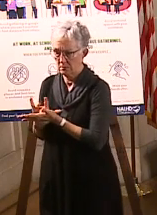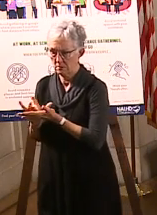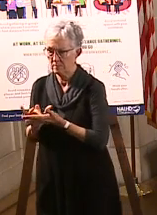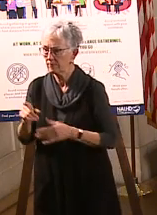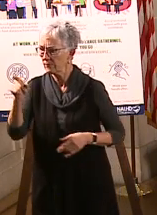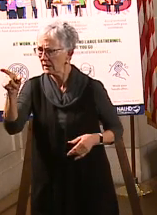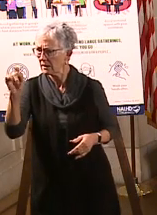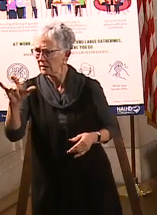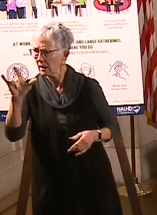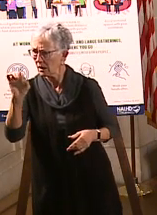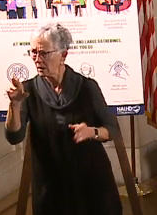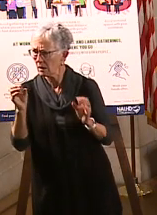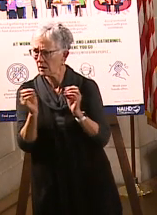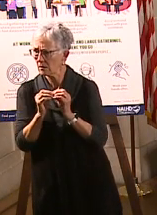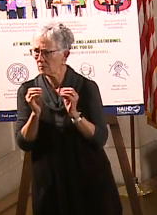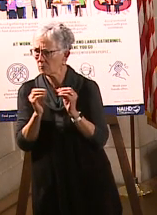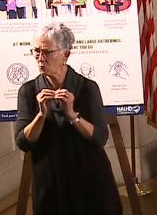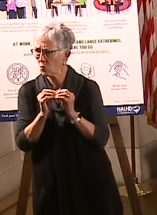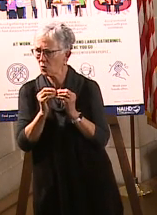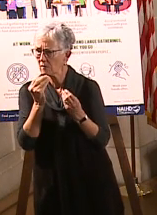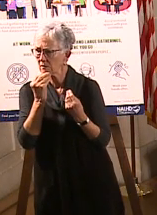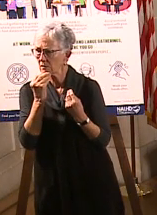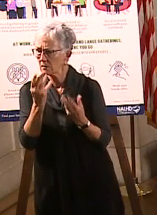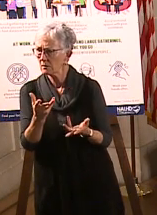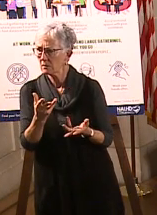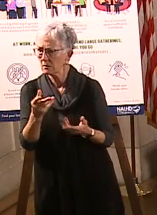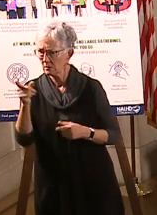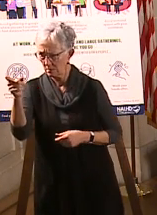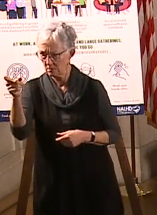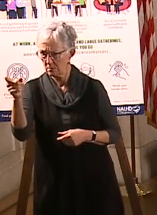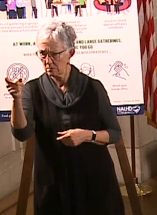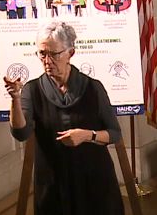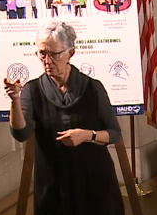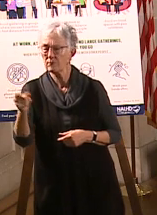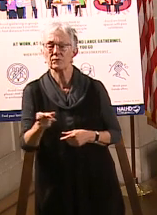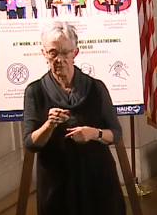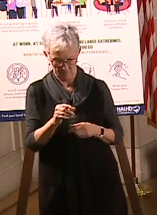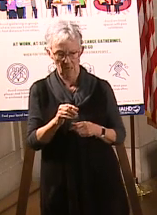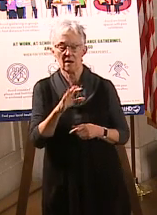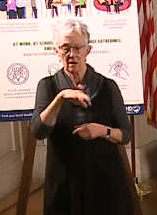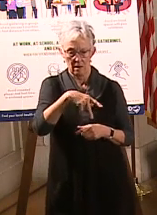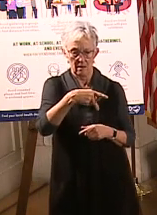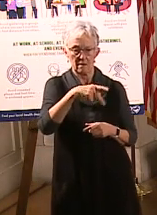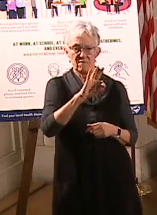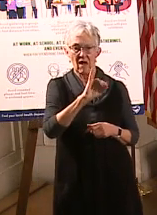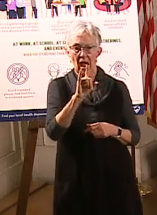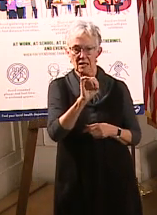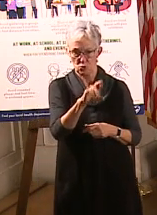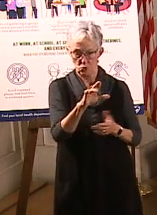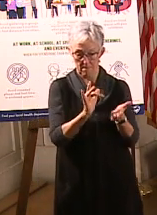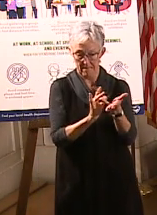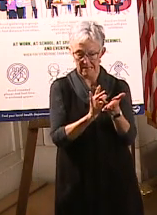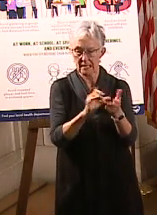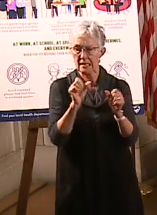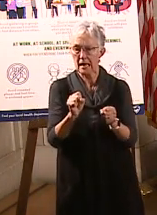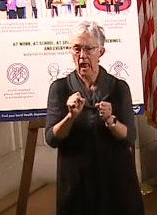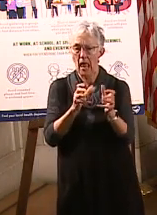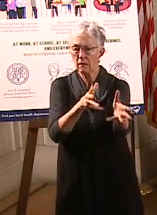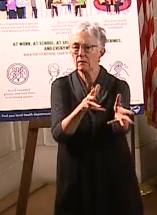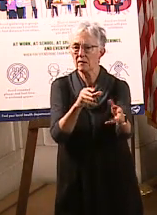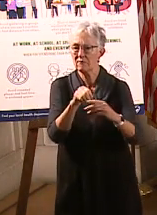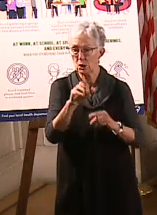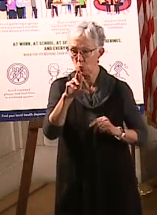get any additional information on the Pfizer product about how long it can? 5 days in the fridge. And Pfizer can remain 5 days in the fridge.